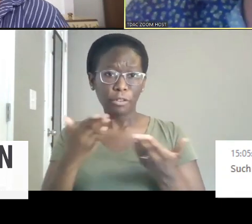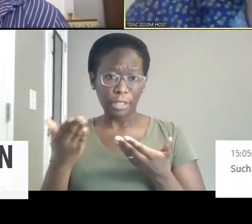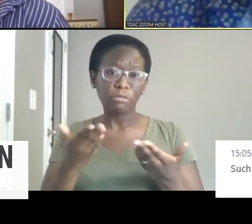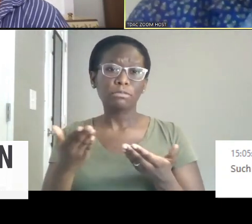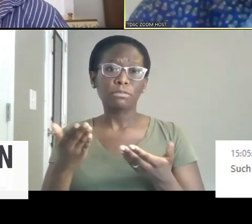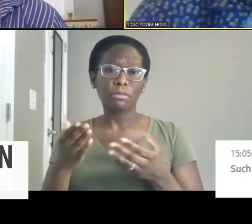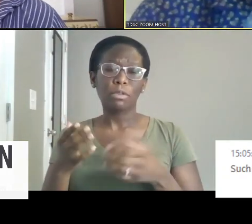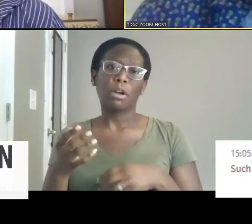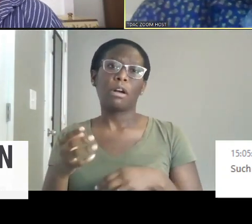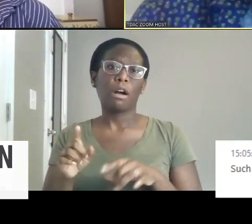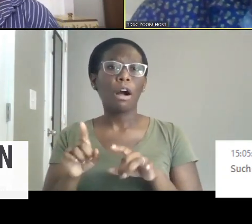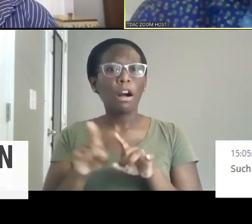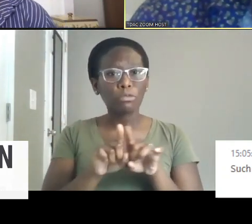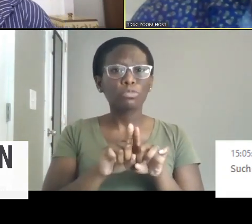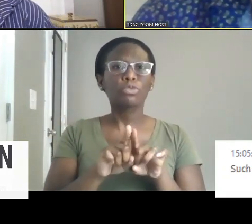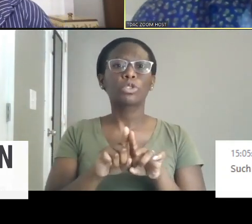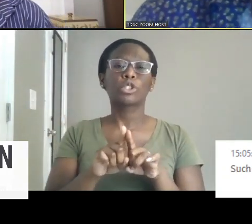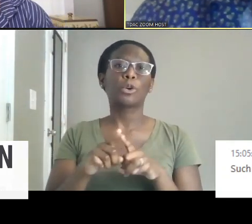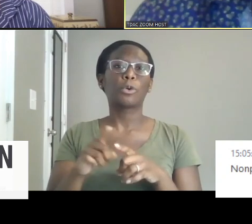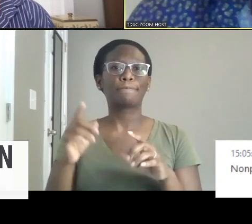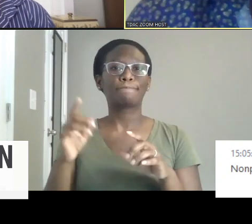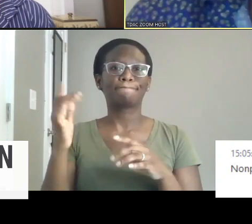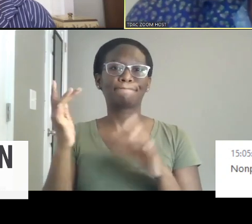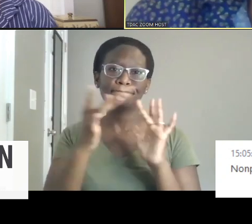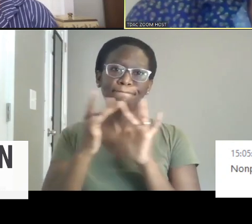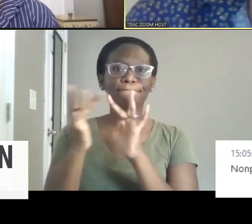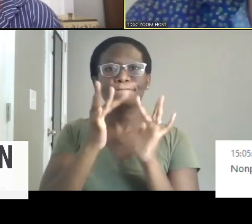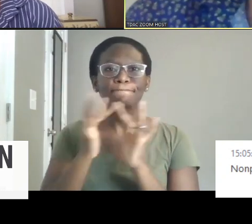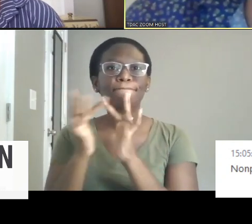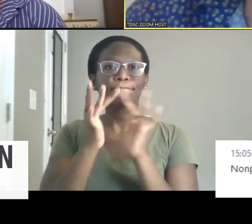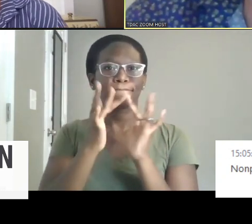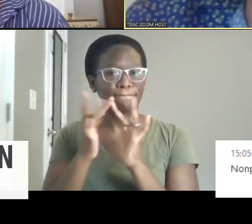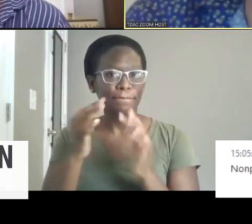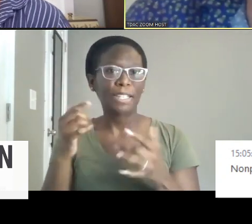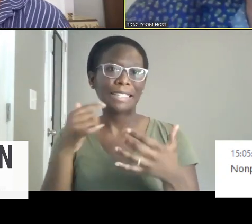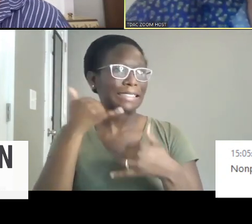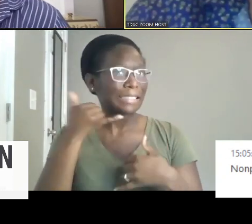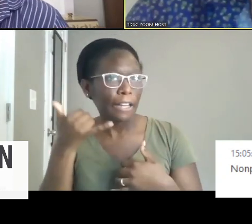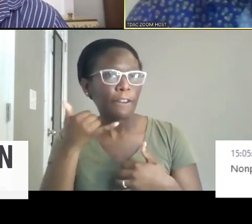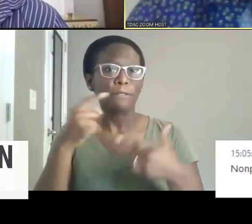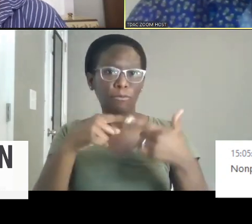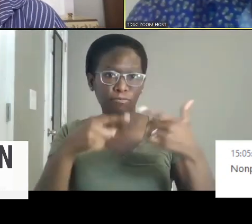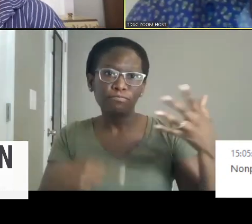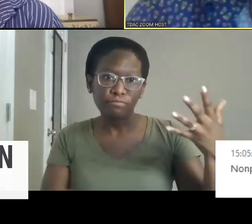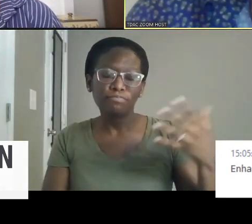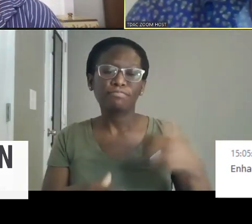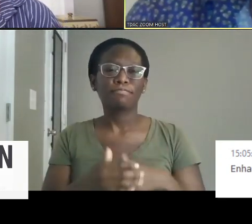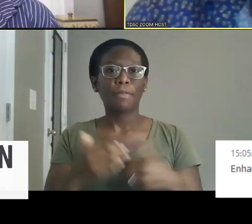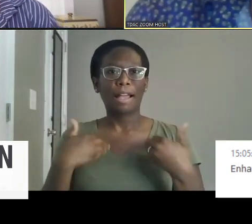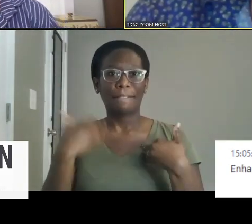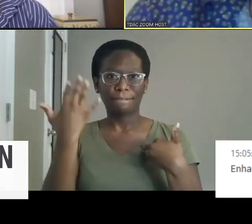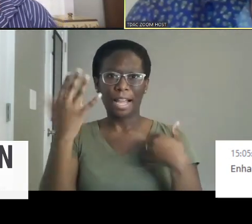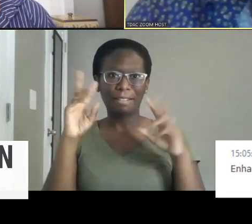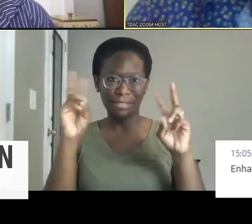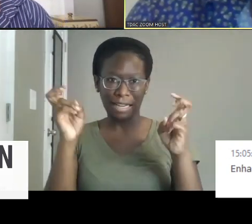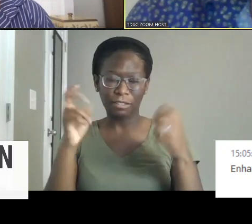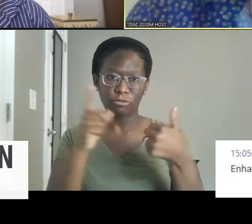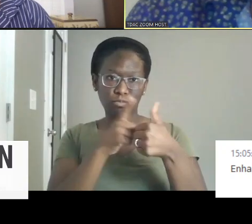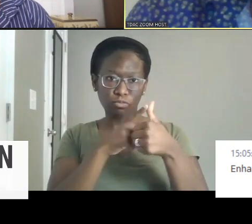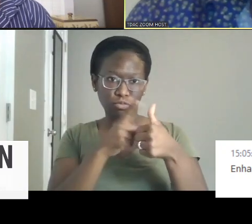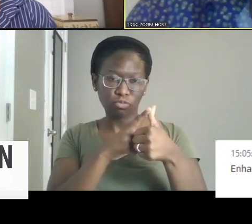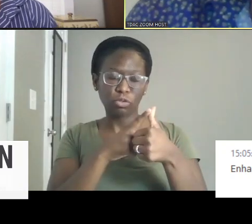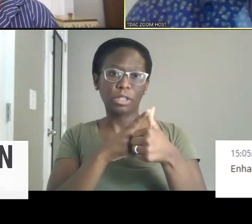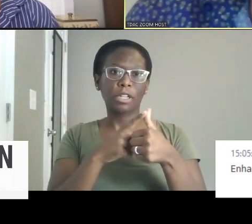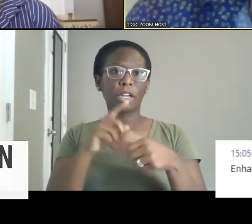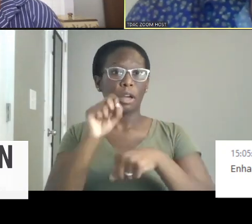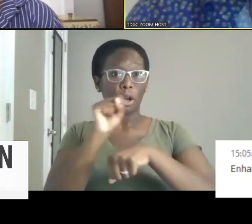also telecommunications. It has 5 titles. Title 1 is